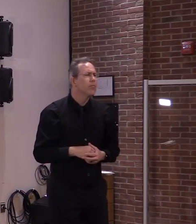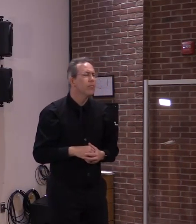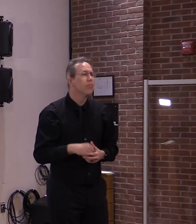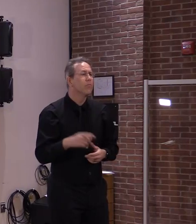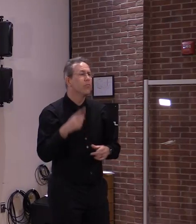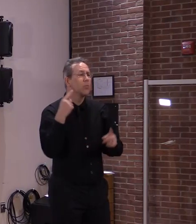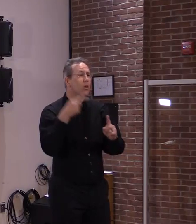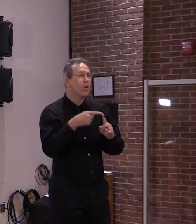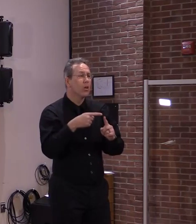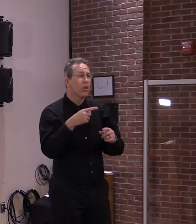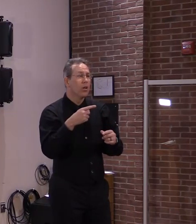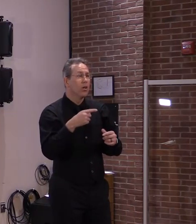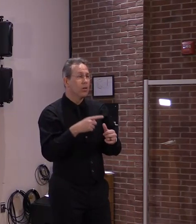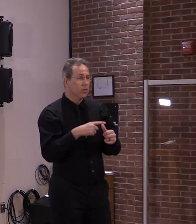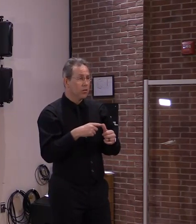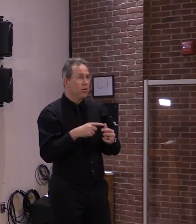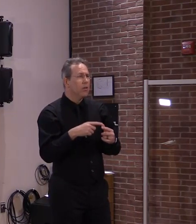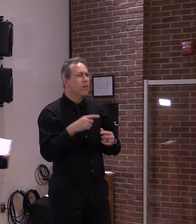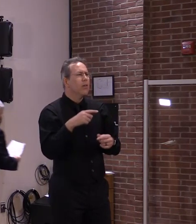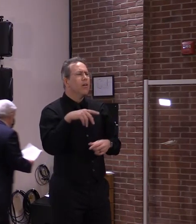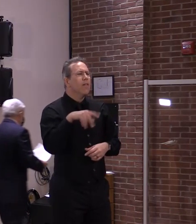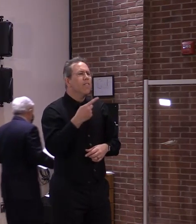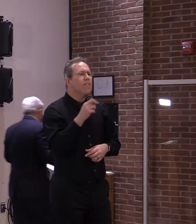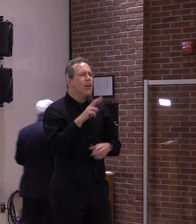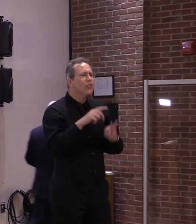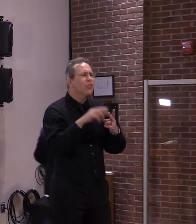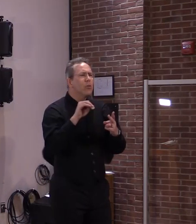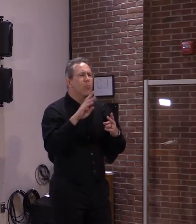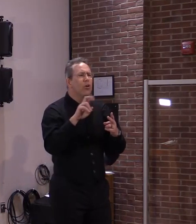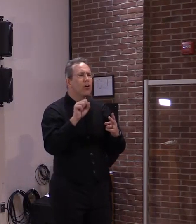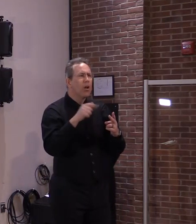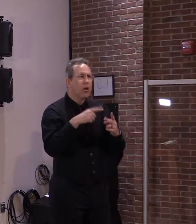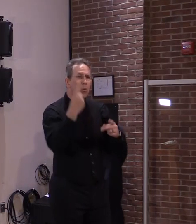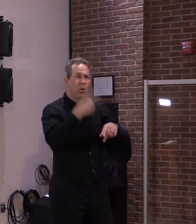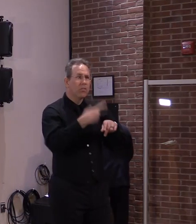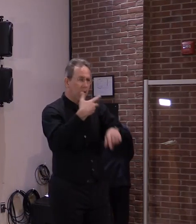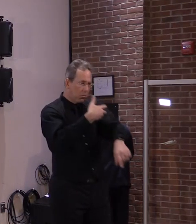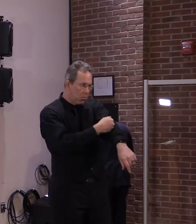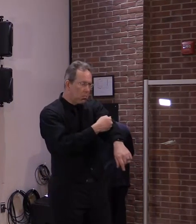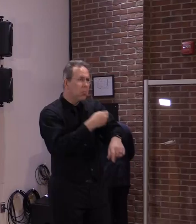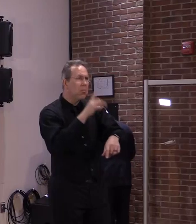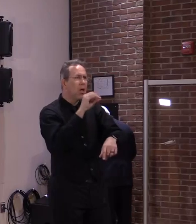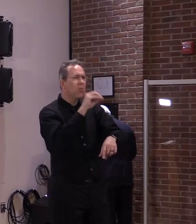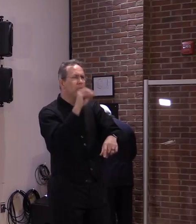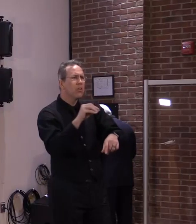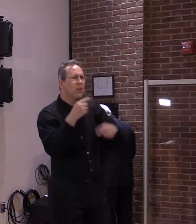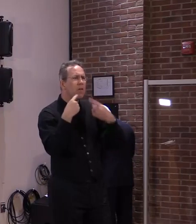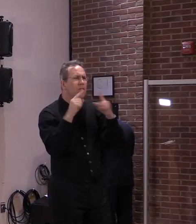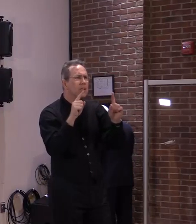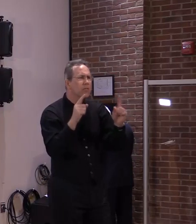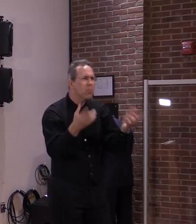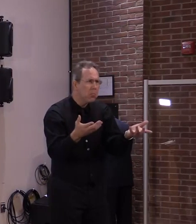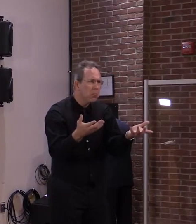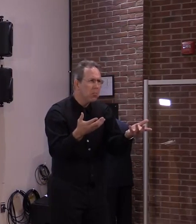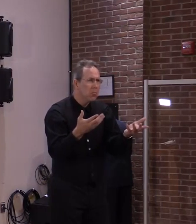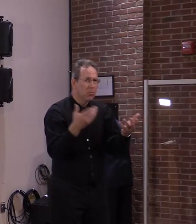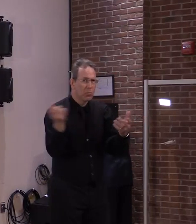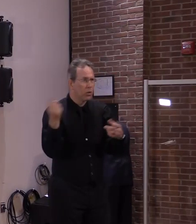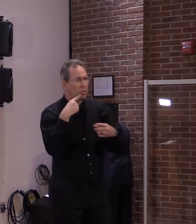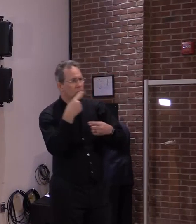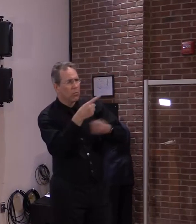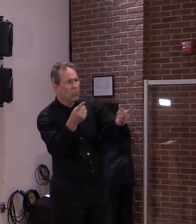has 80% efficacy, but mentioning the takeaway here should not be that one shot is good enough, and the Surgeon